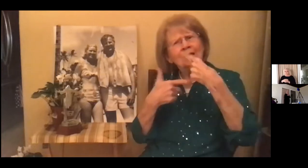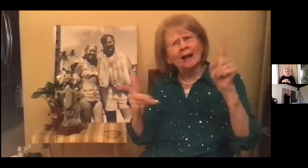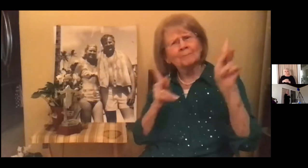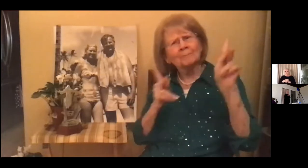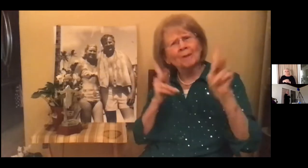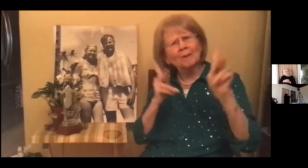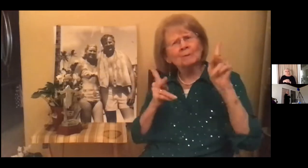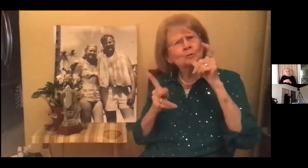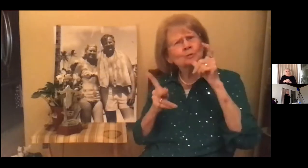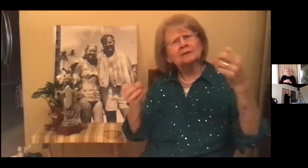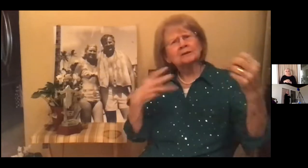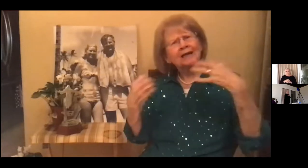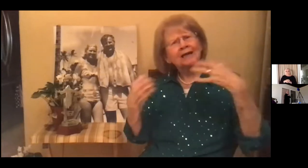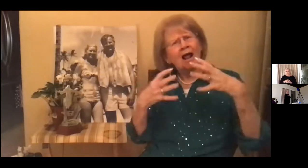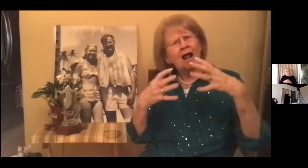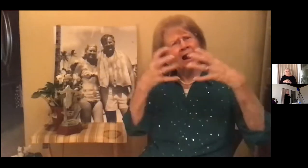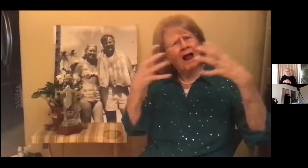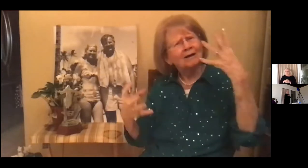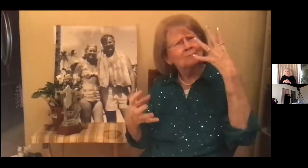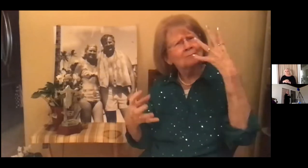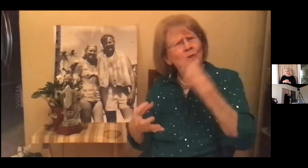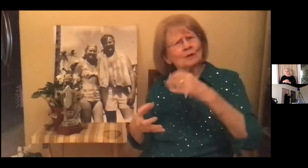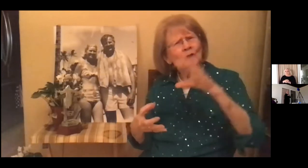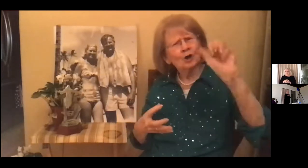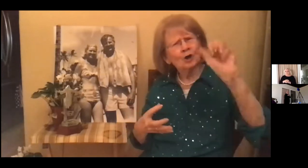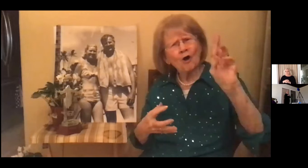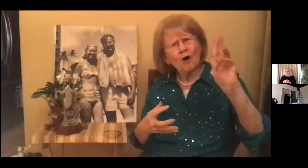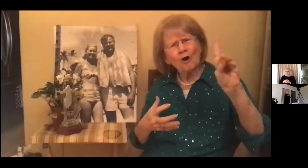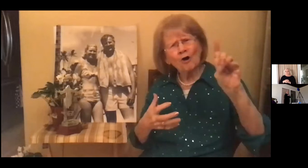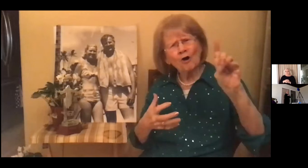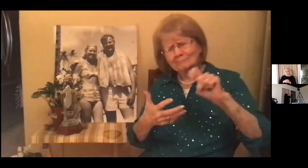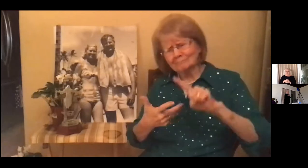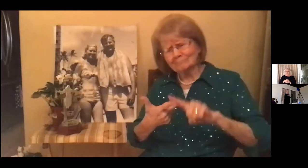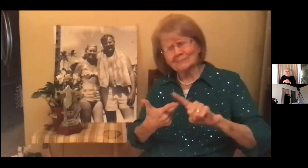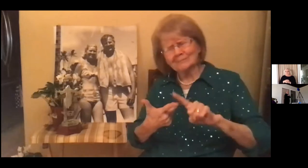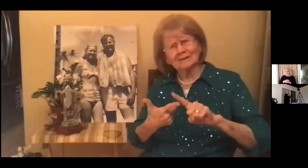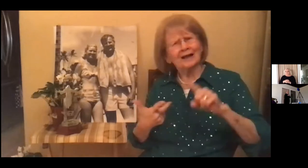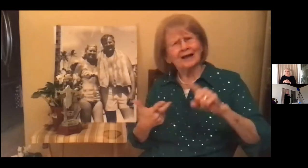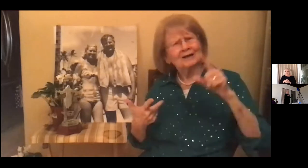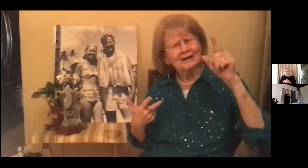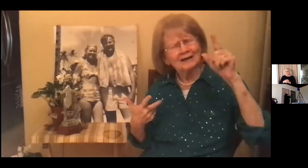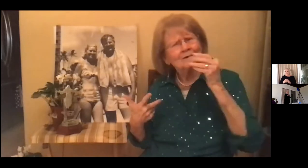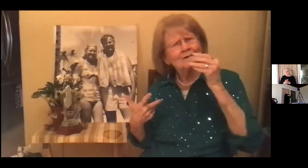I want to comment about everybody who had sent us beautiful cards,